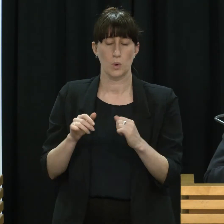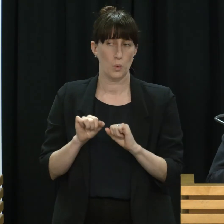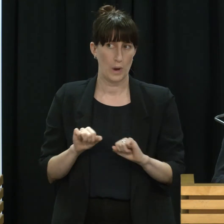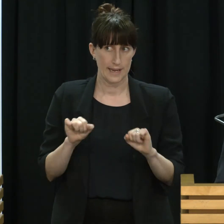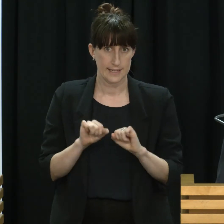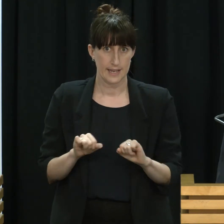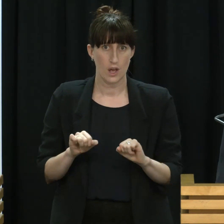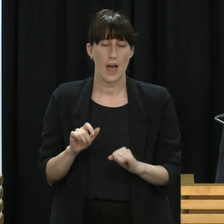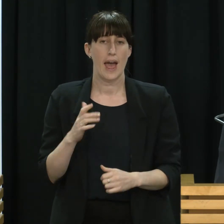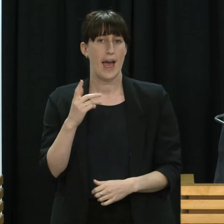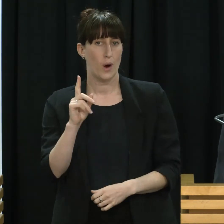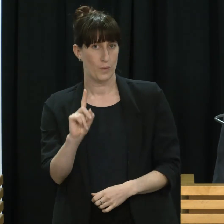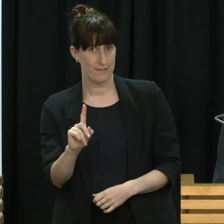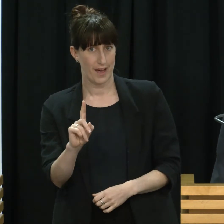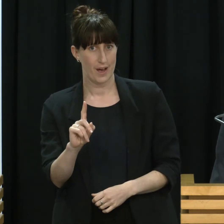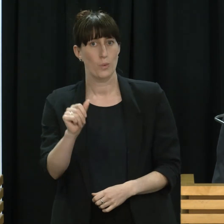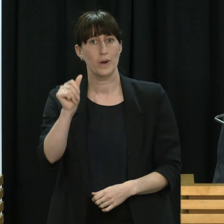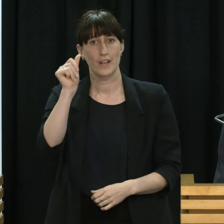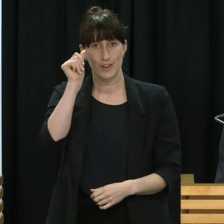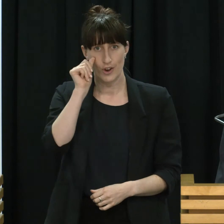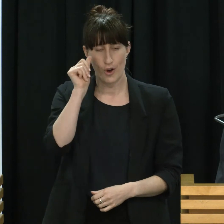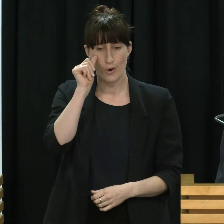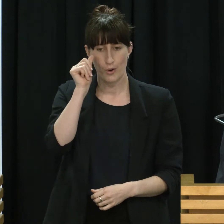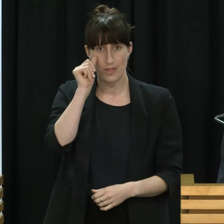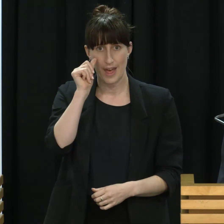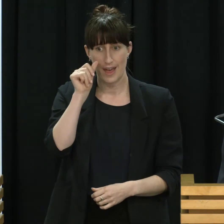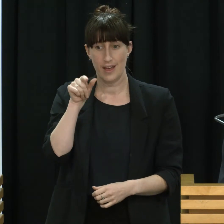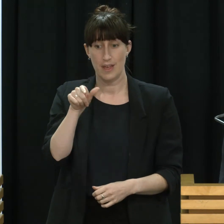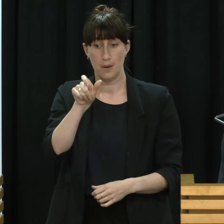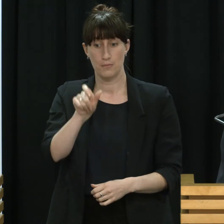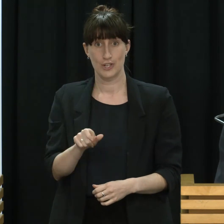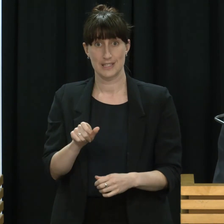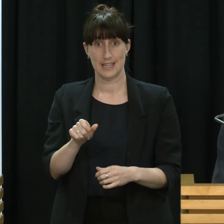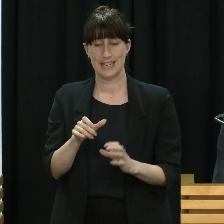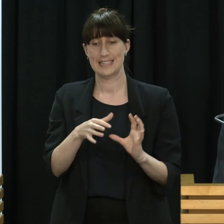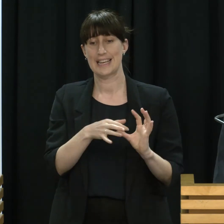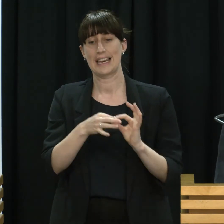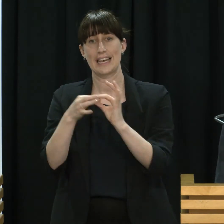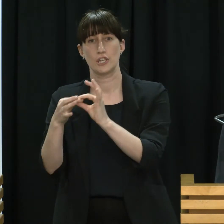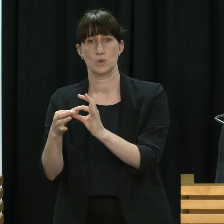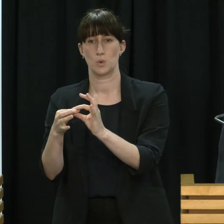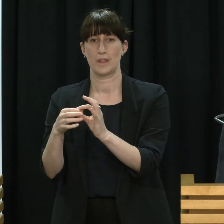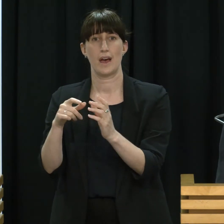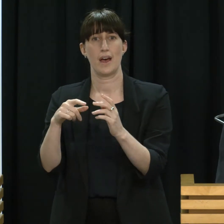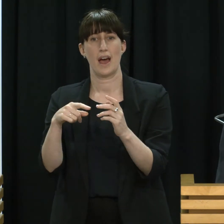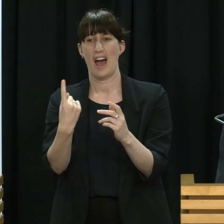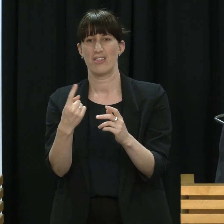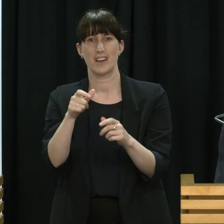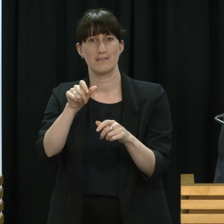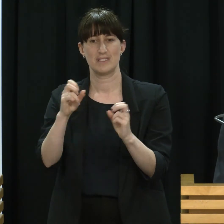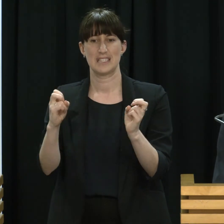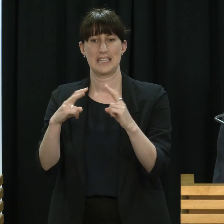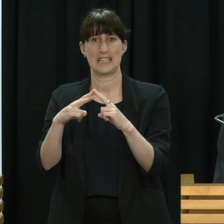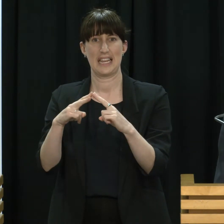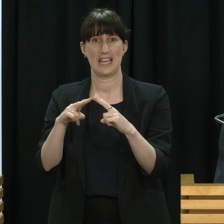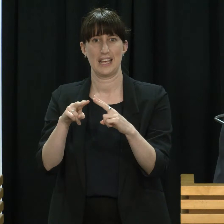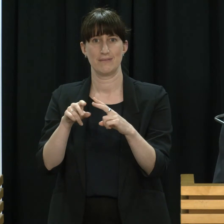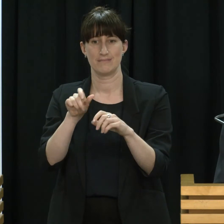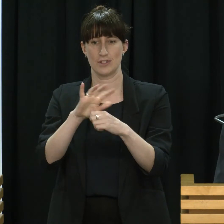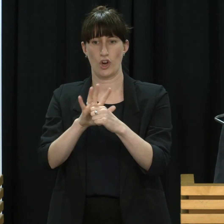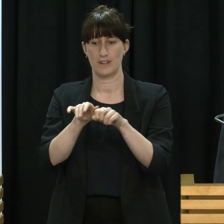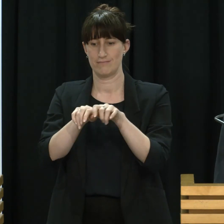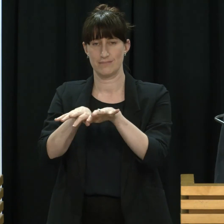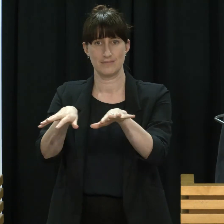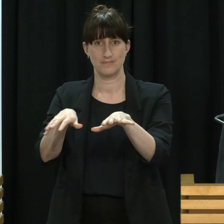strong epidemiological link to the current cluster in Sydney. In terms of contact tracing, as of 8 a.m. this morning,